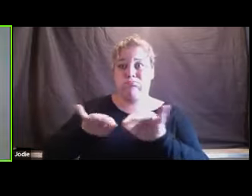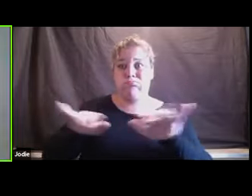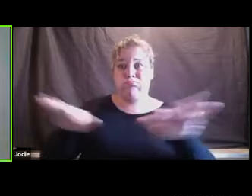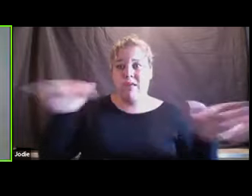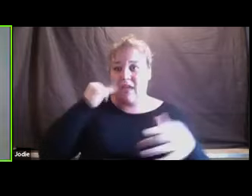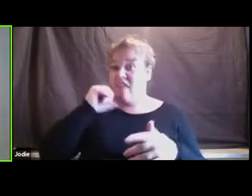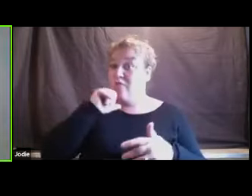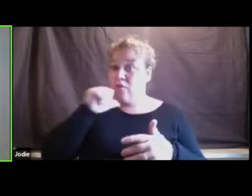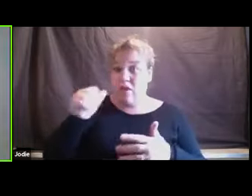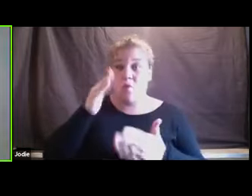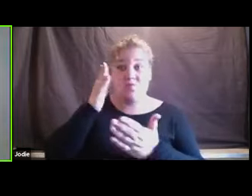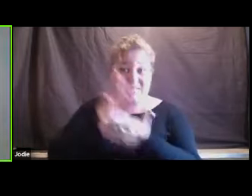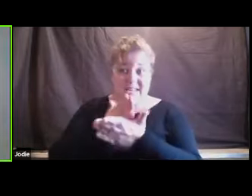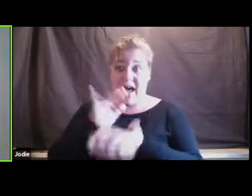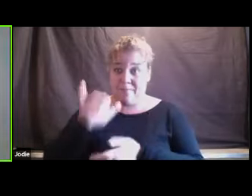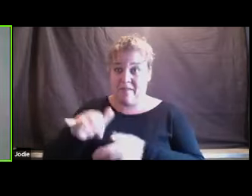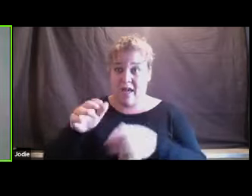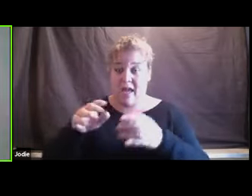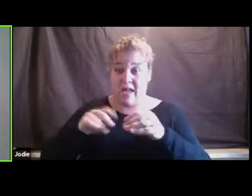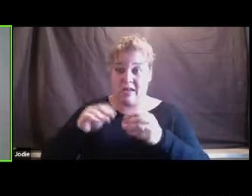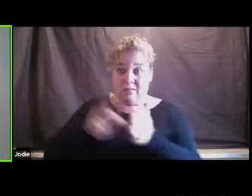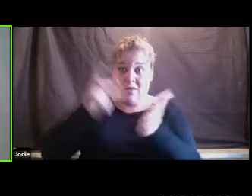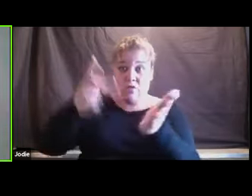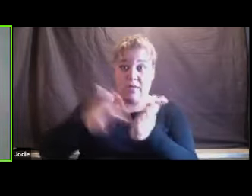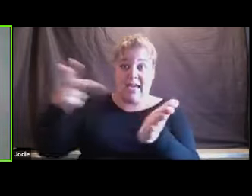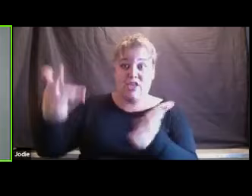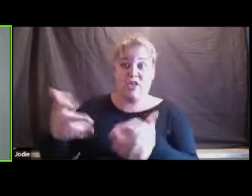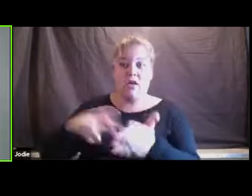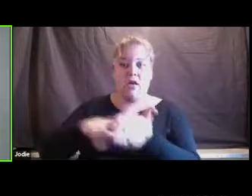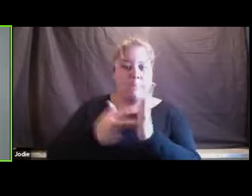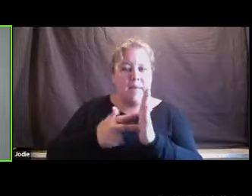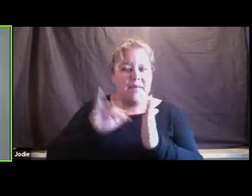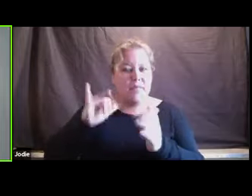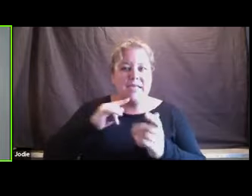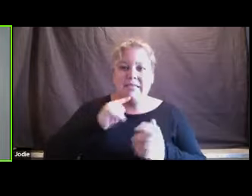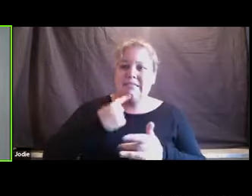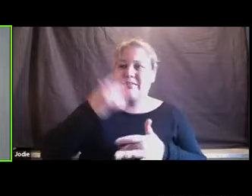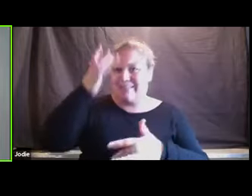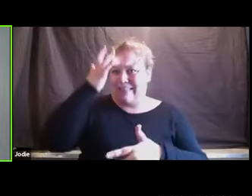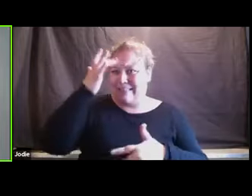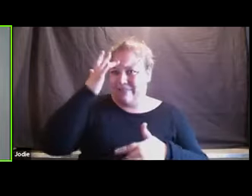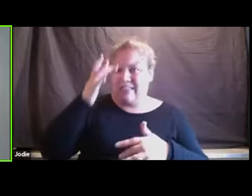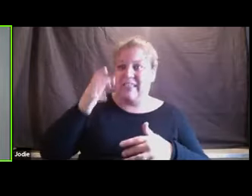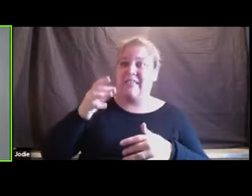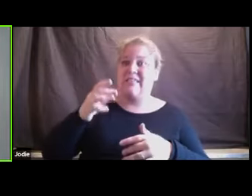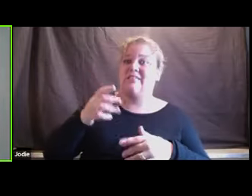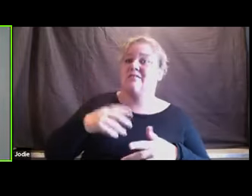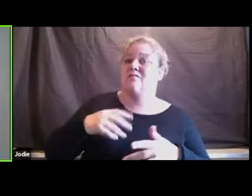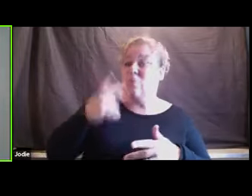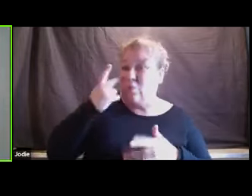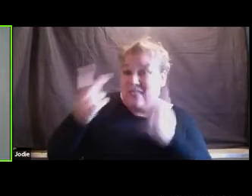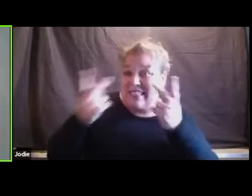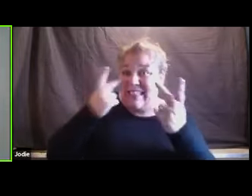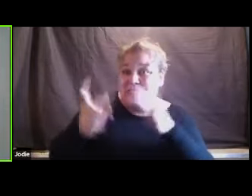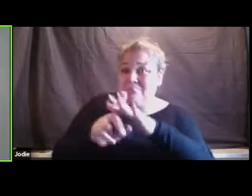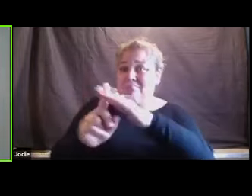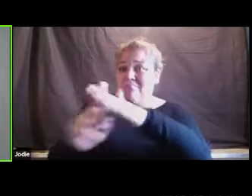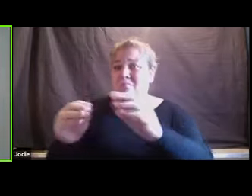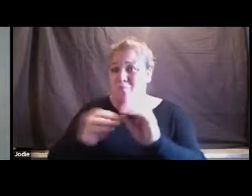effect, we will see more cases, we will see more severe disease, we will see death from COVID-19.